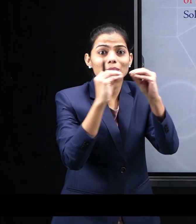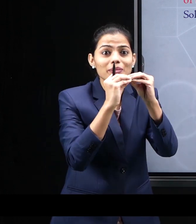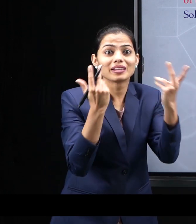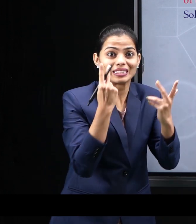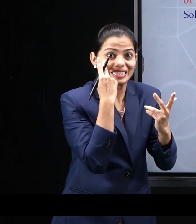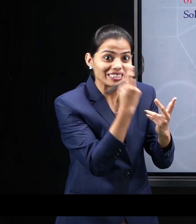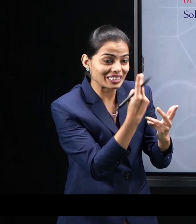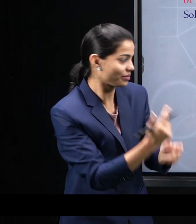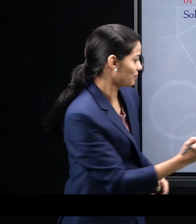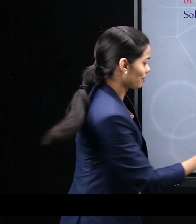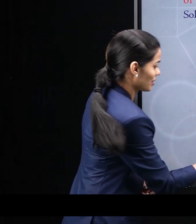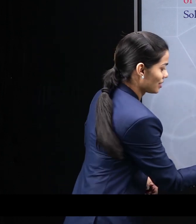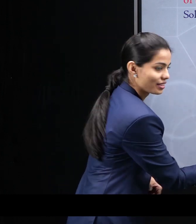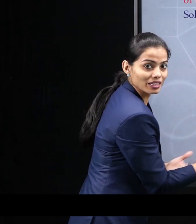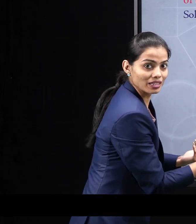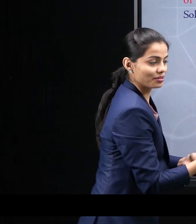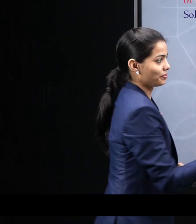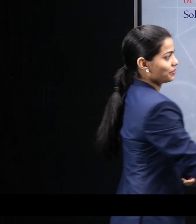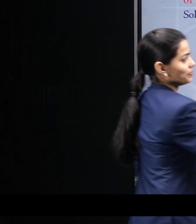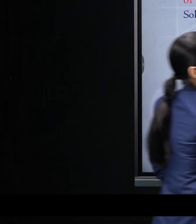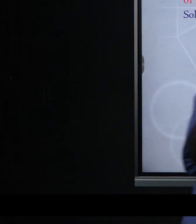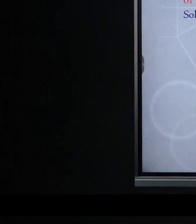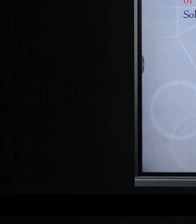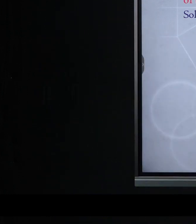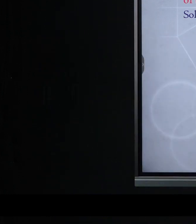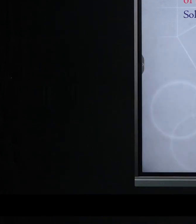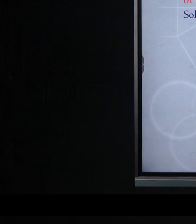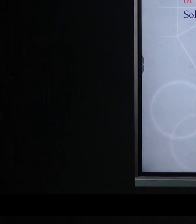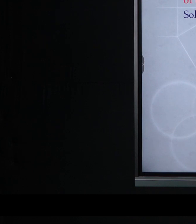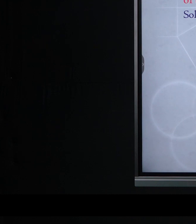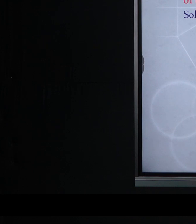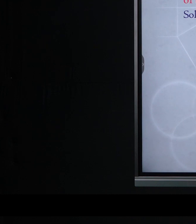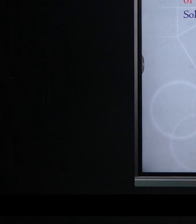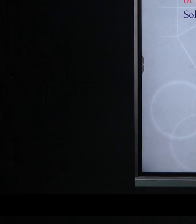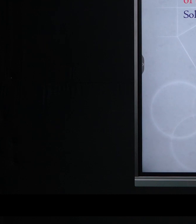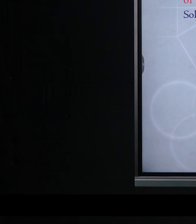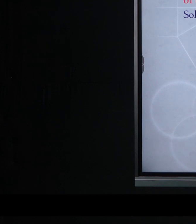B dash is equal to A, D, G, I, U.